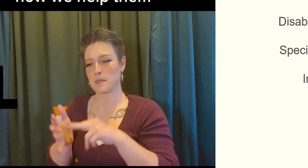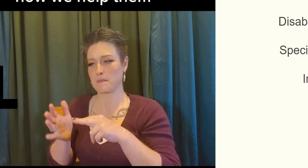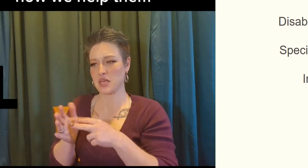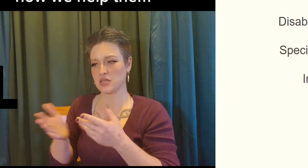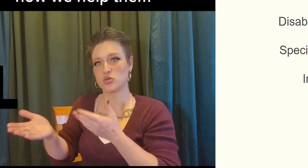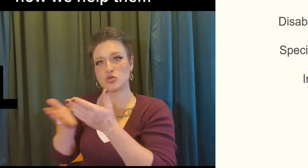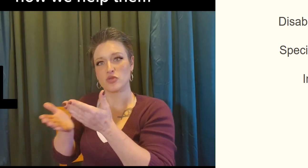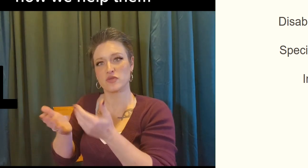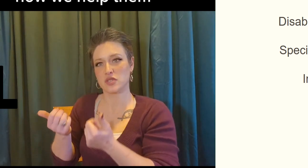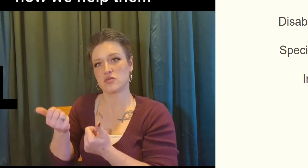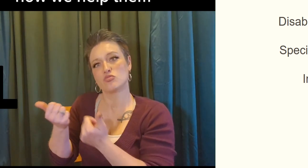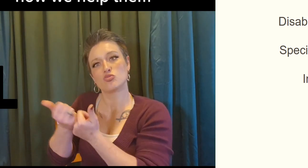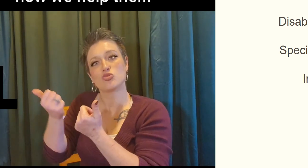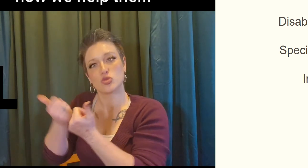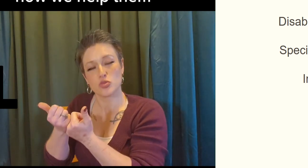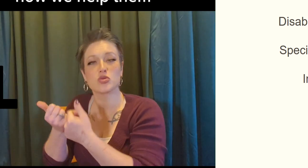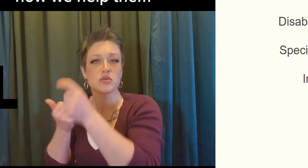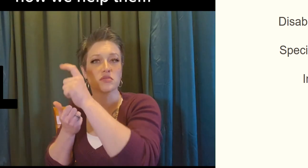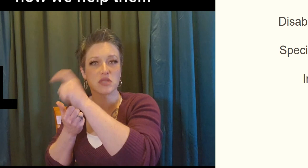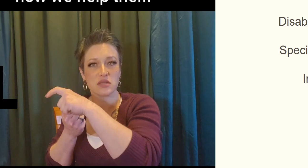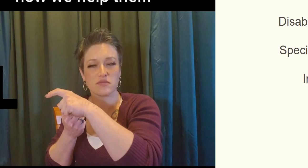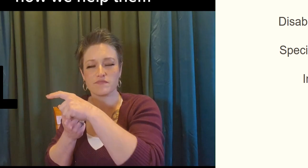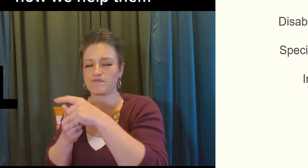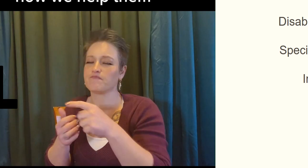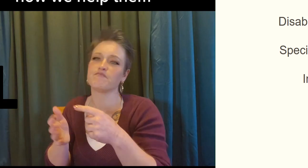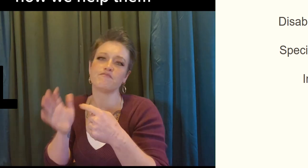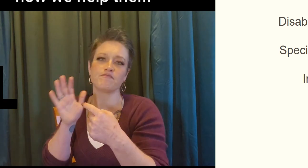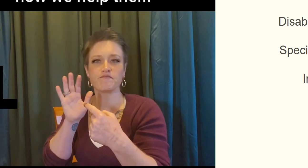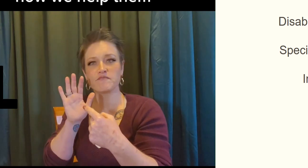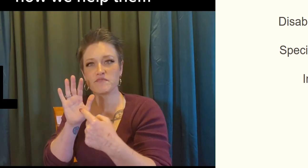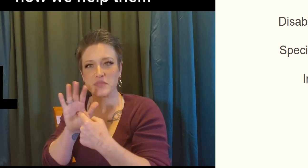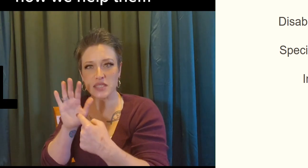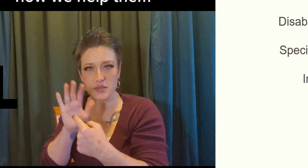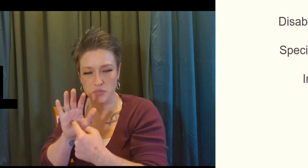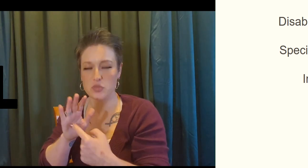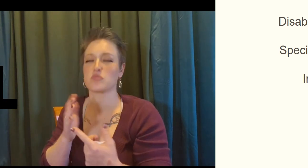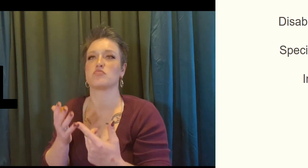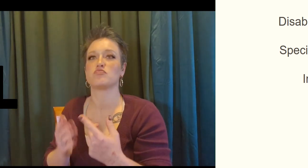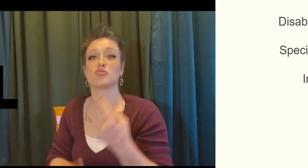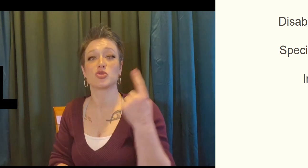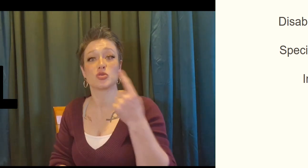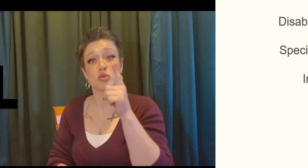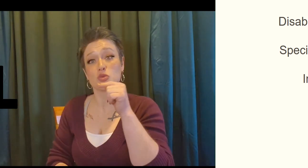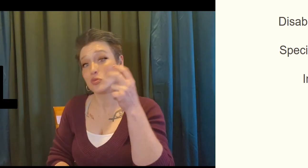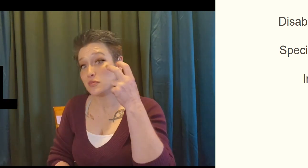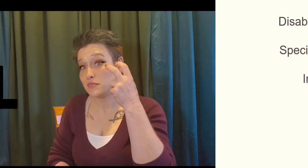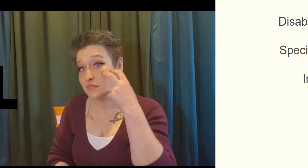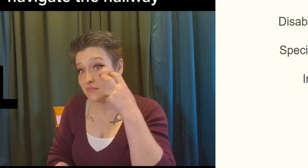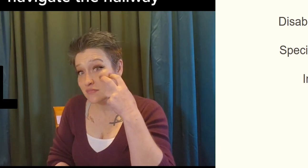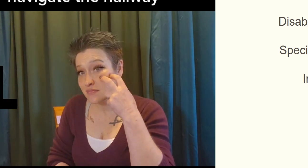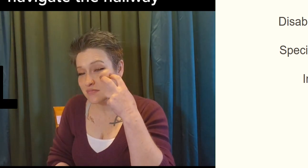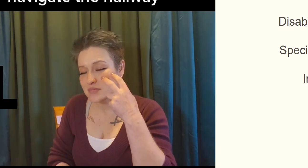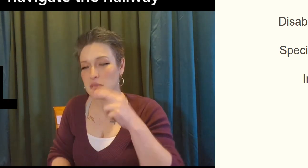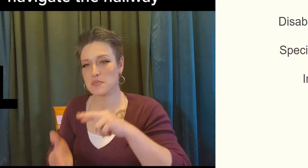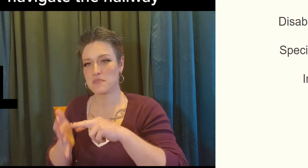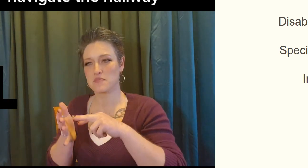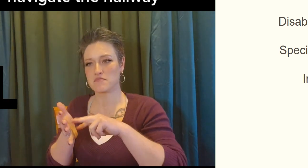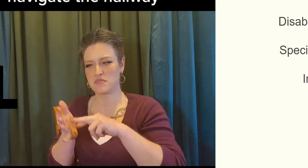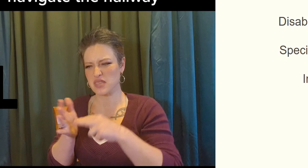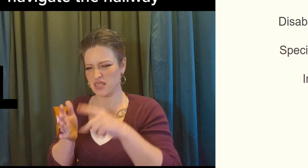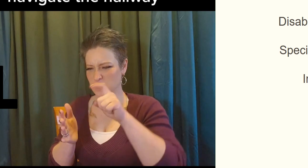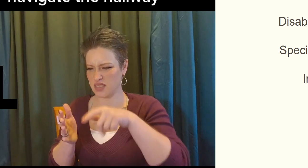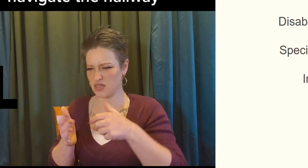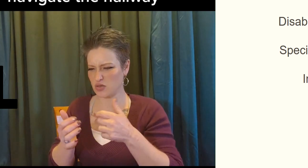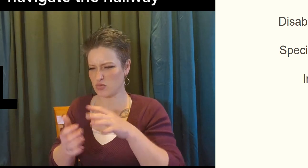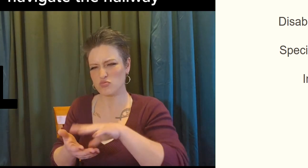can mean someone who has a qualifying disability and how we help them. They'll need support or accommodations. For example,